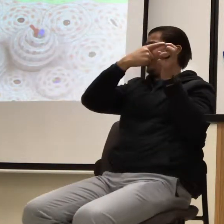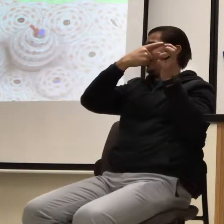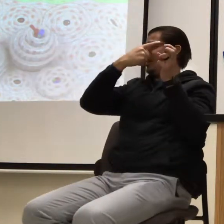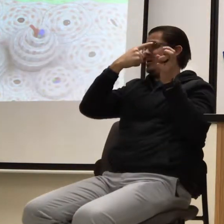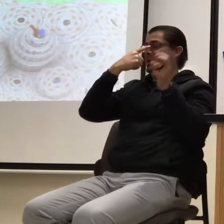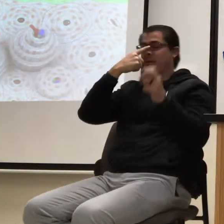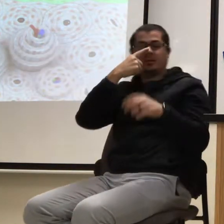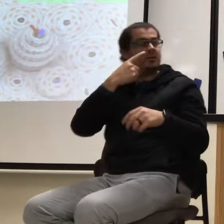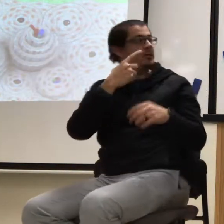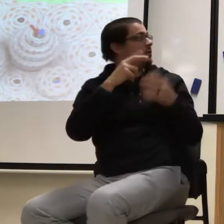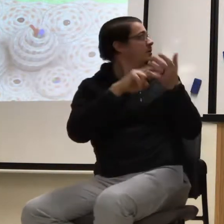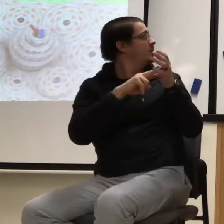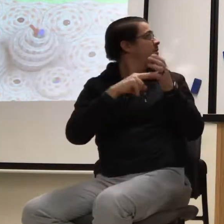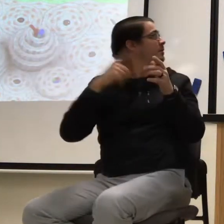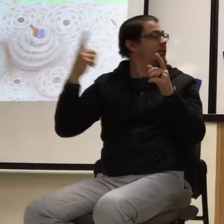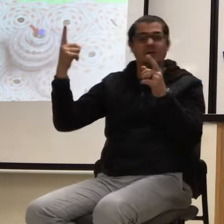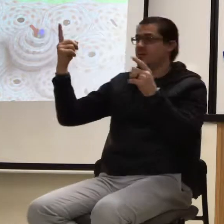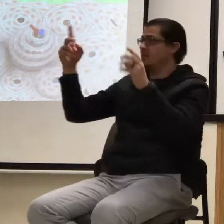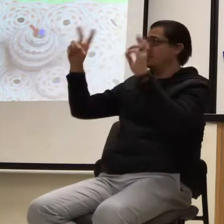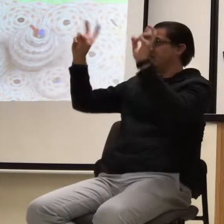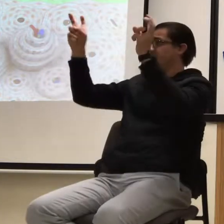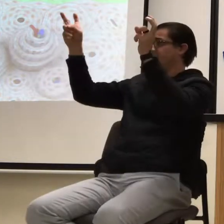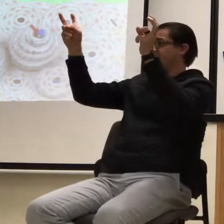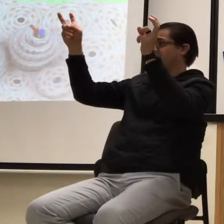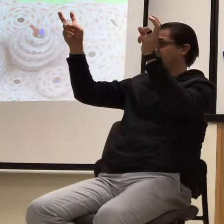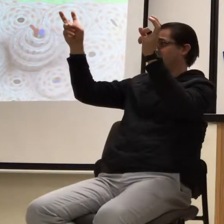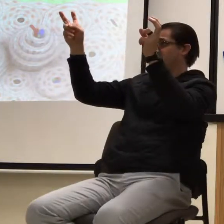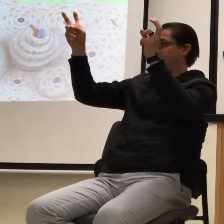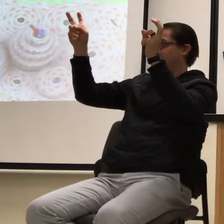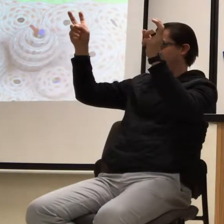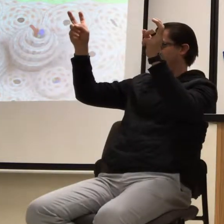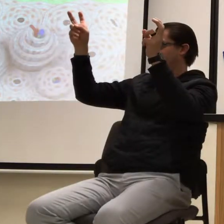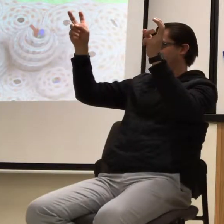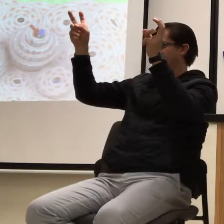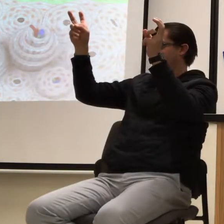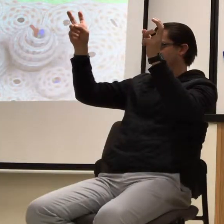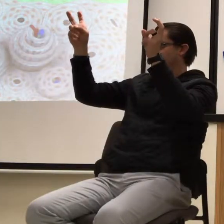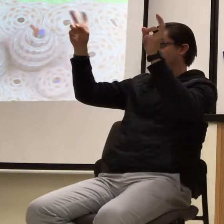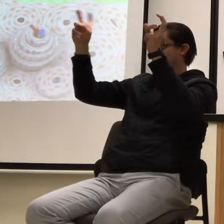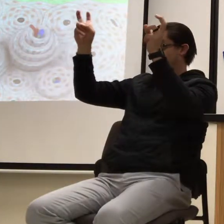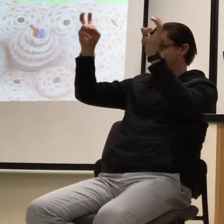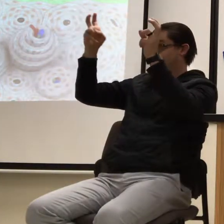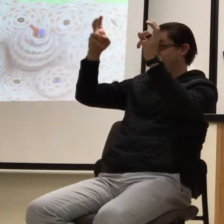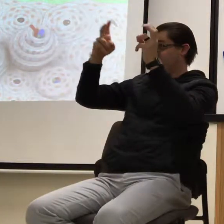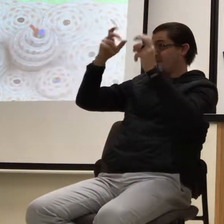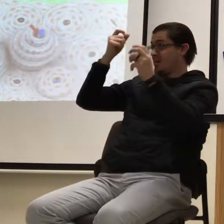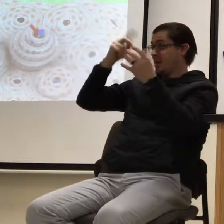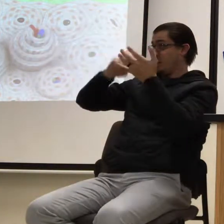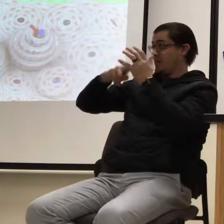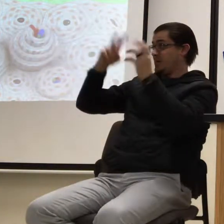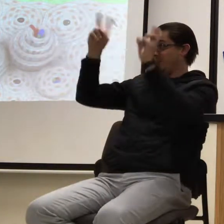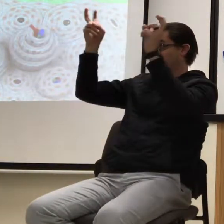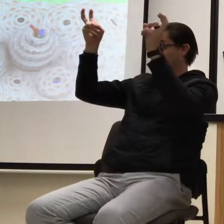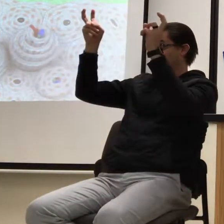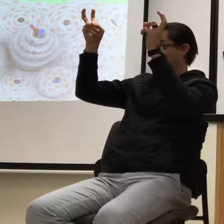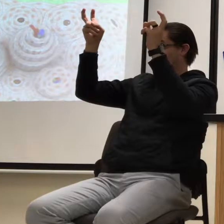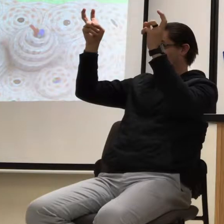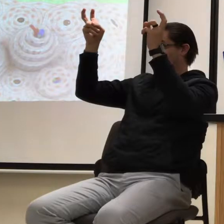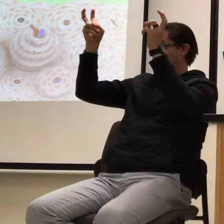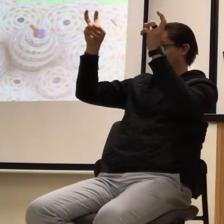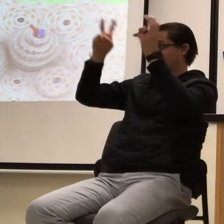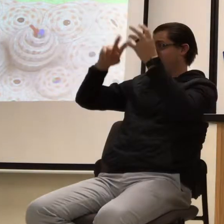It means the same thing. I think I'm old and young people don't know that. I'm old.